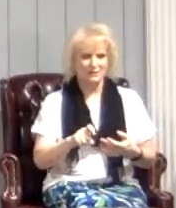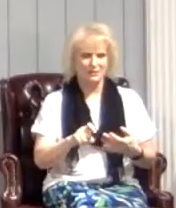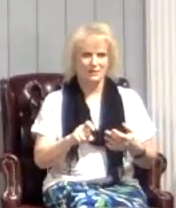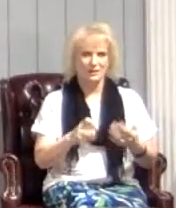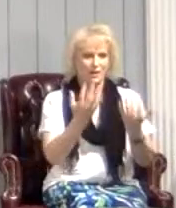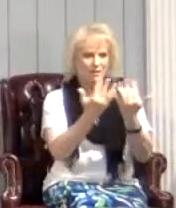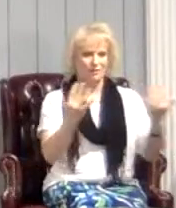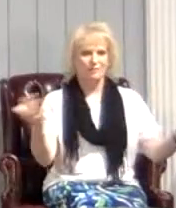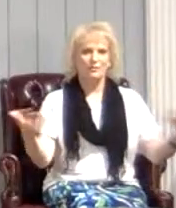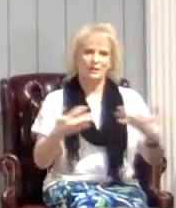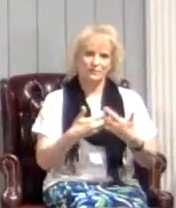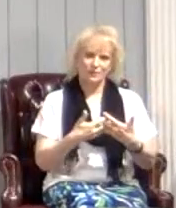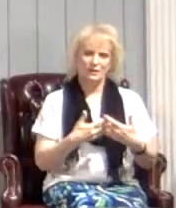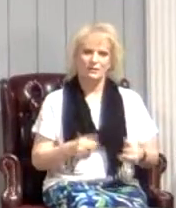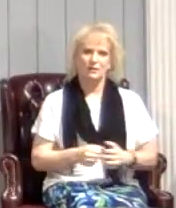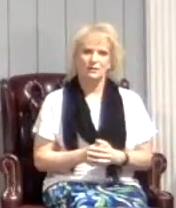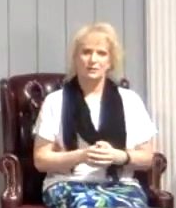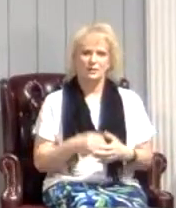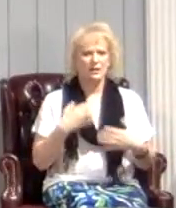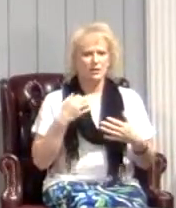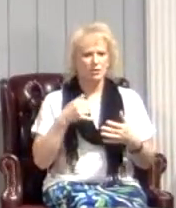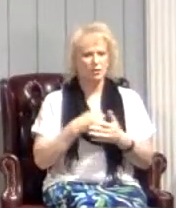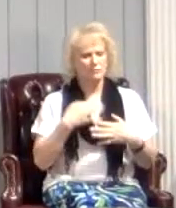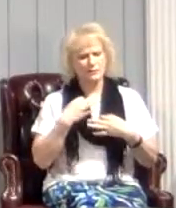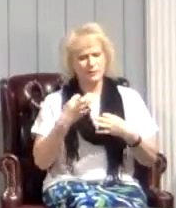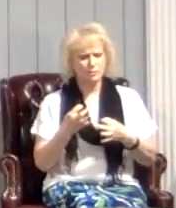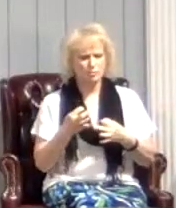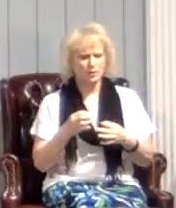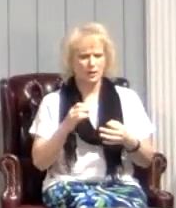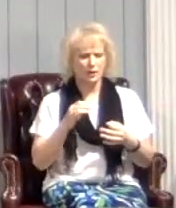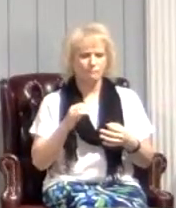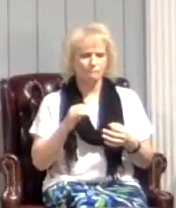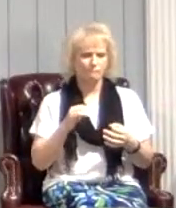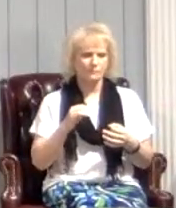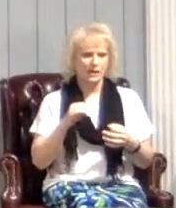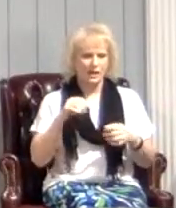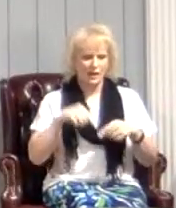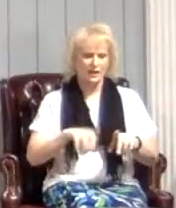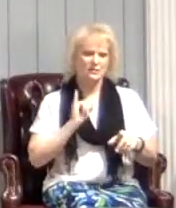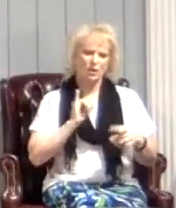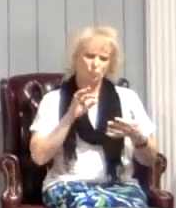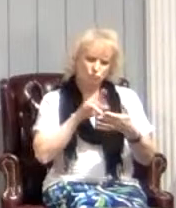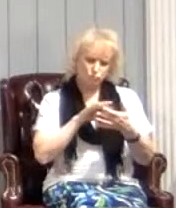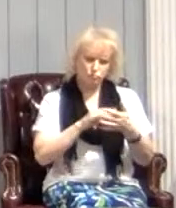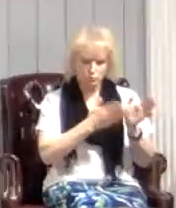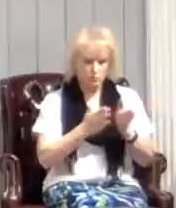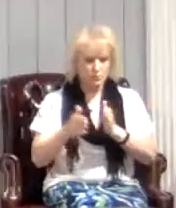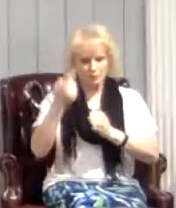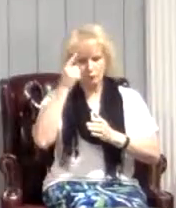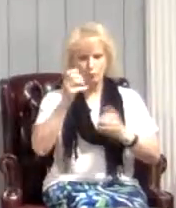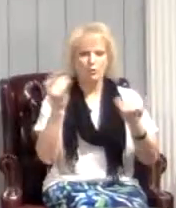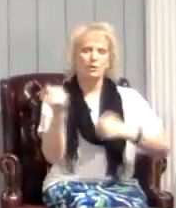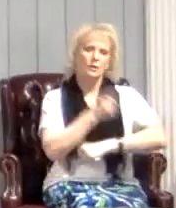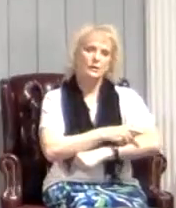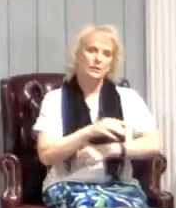But I found it interesting as I was studying, preparing for today's message, I found it interesting that,